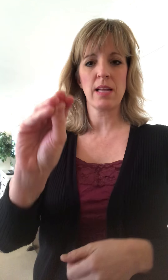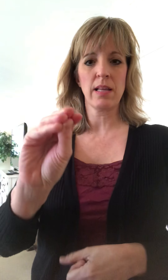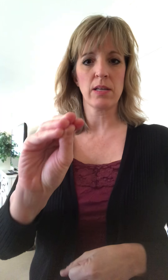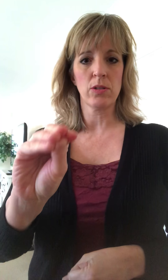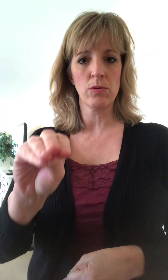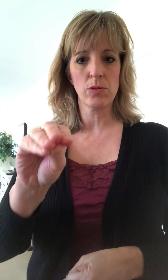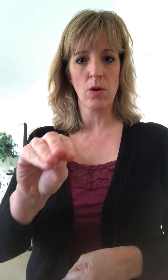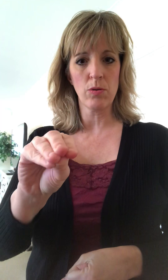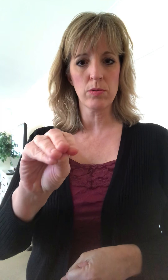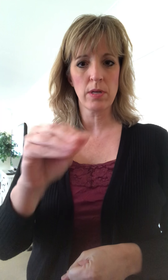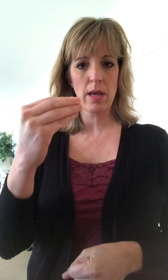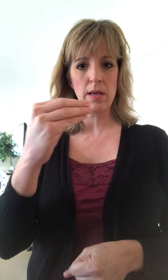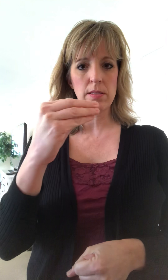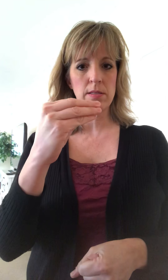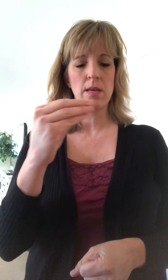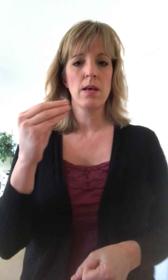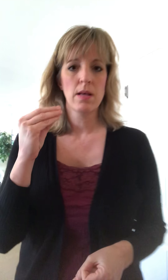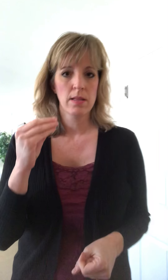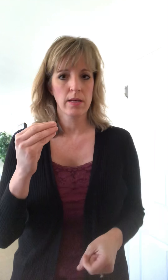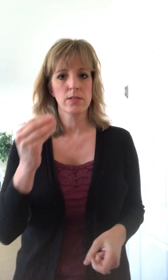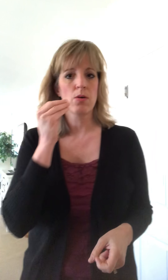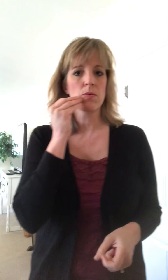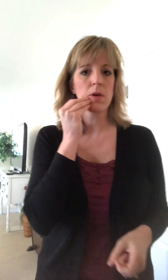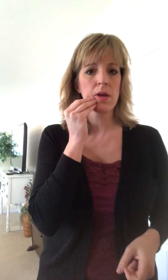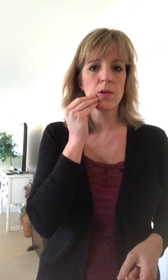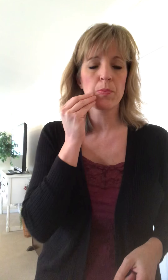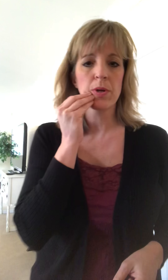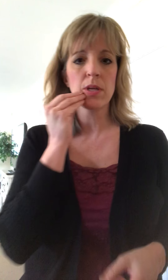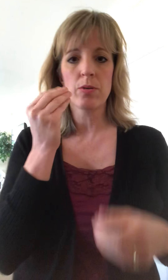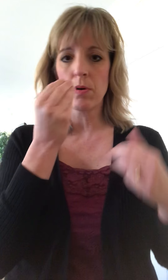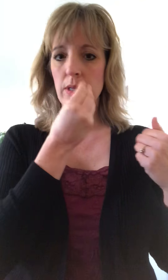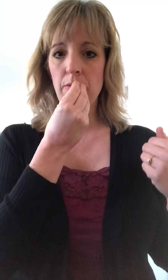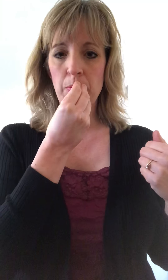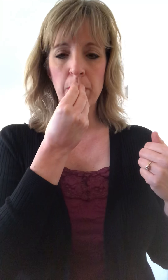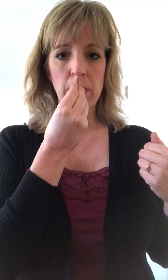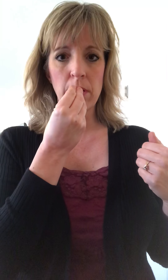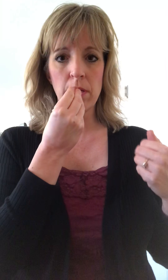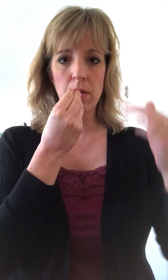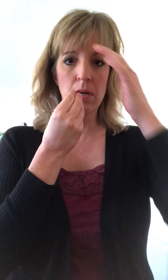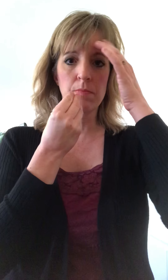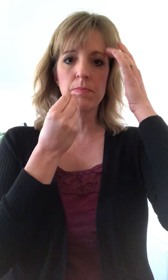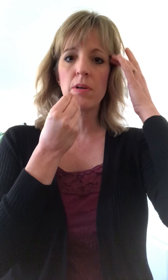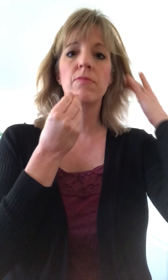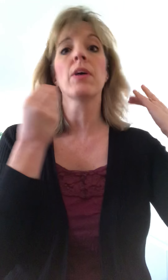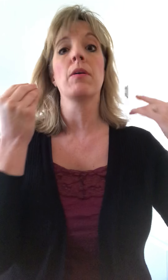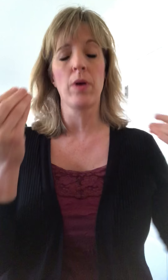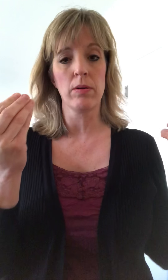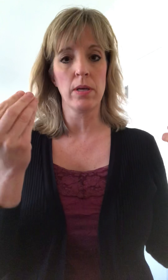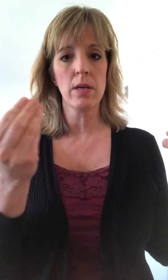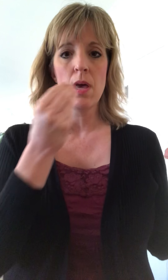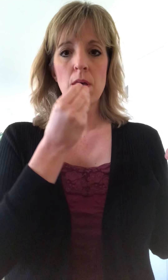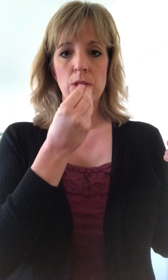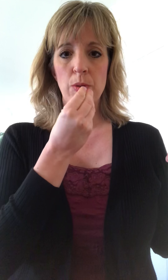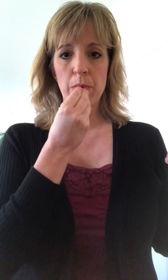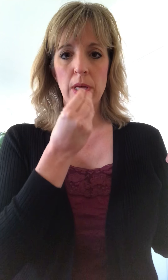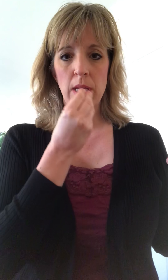like a closed O hand, like so, and you put it, you never put any, very rarely, do you put any